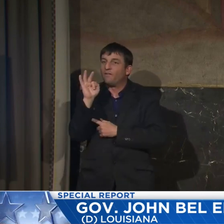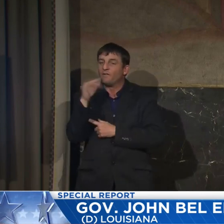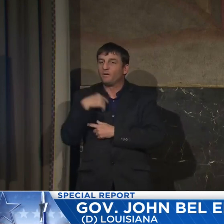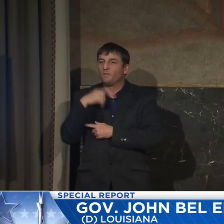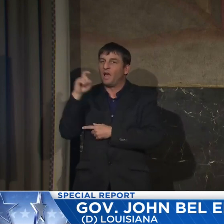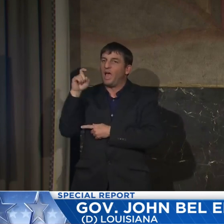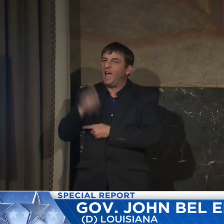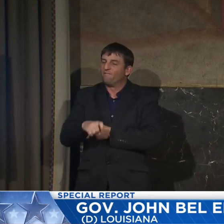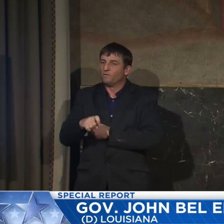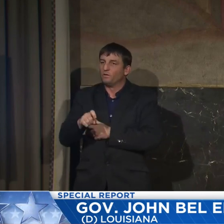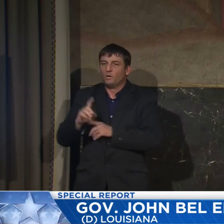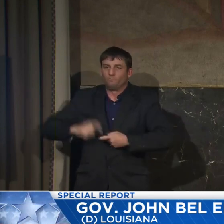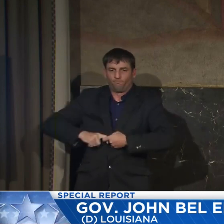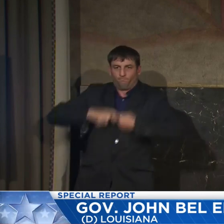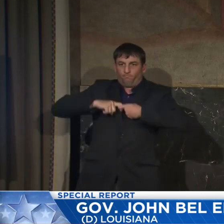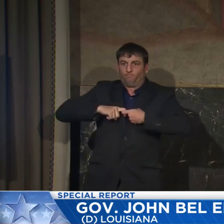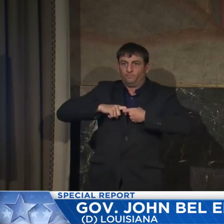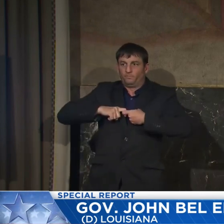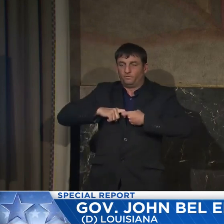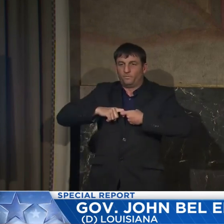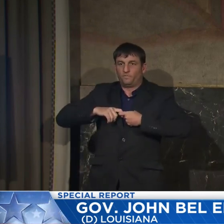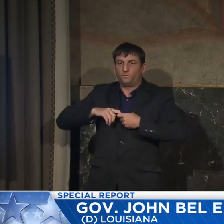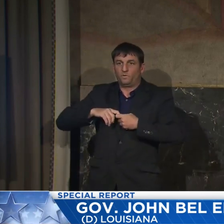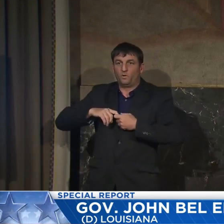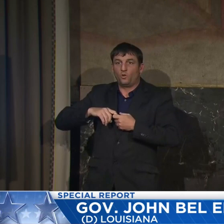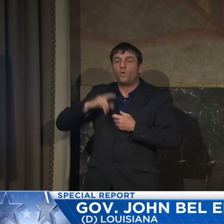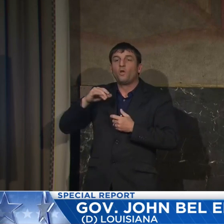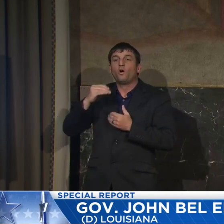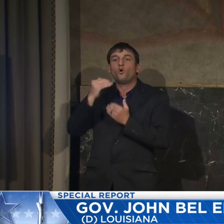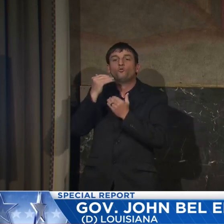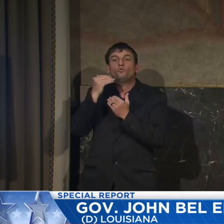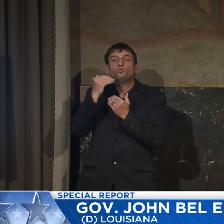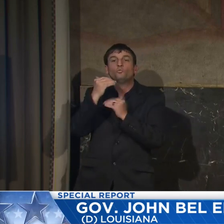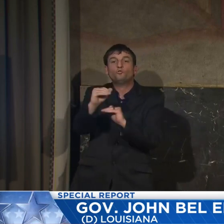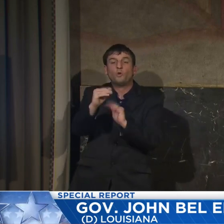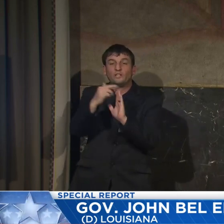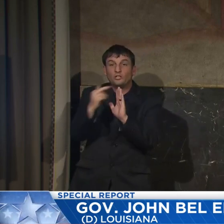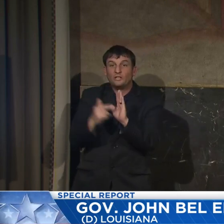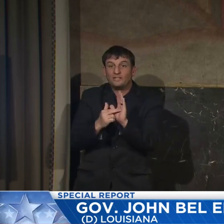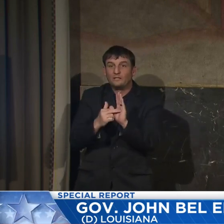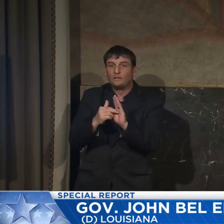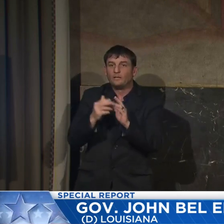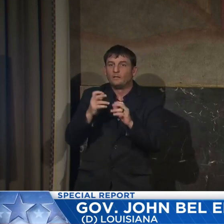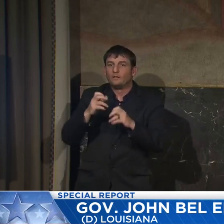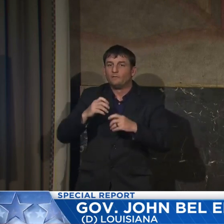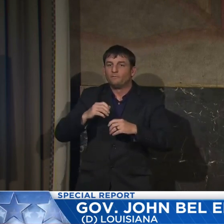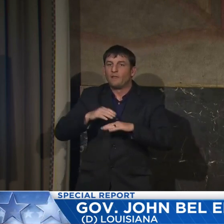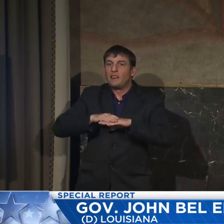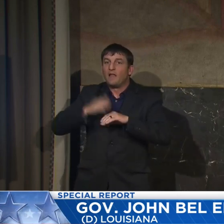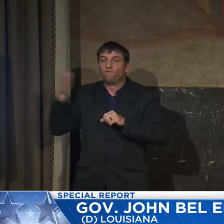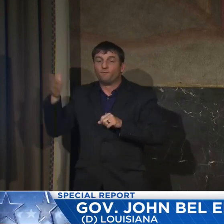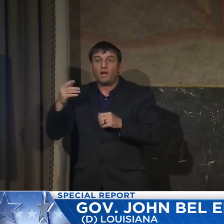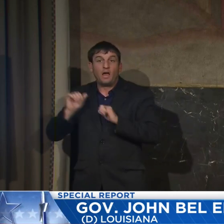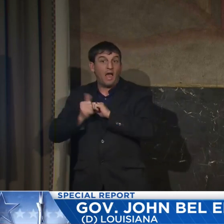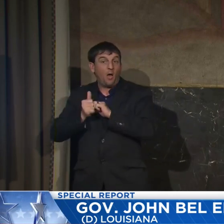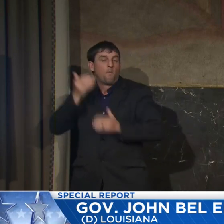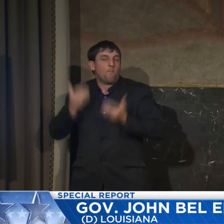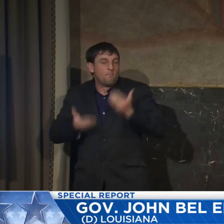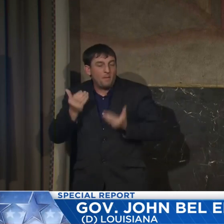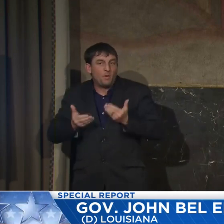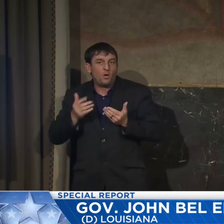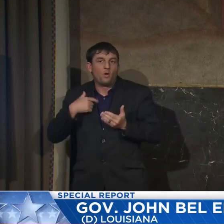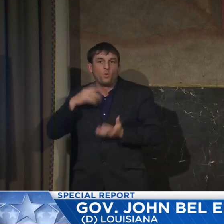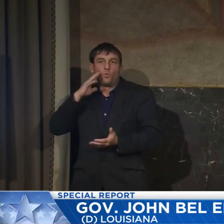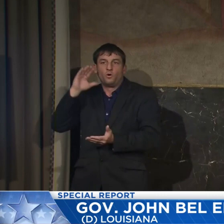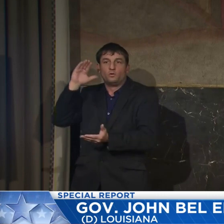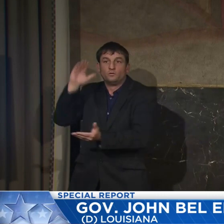on the brakes in terms of easing the restrictions, and it might be that we do that by region as opposed